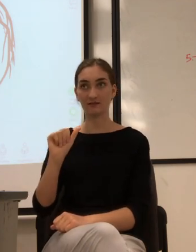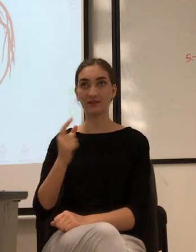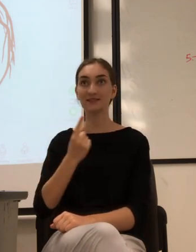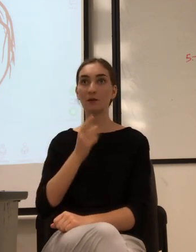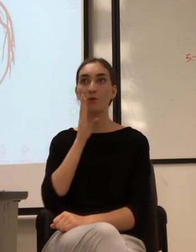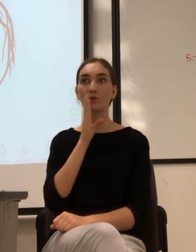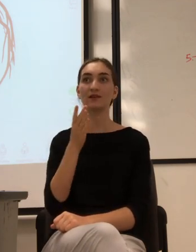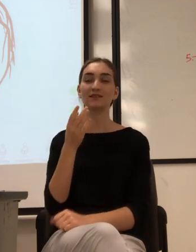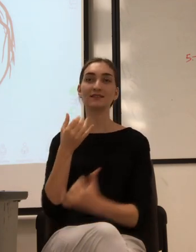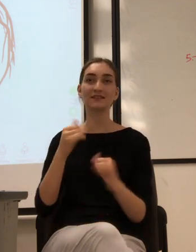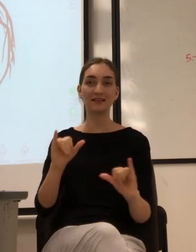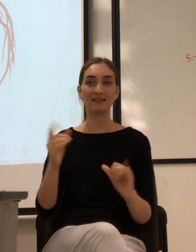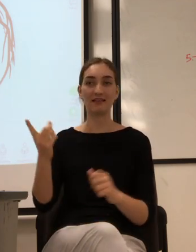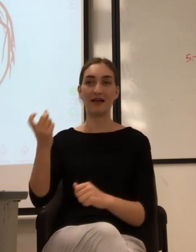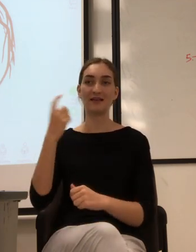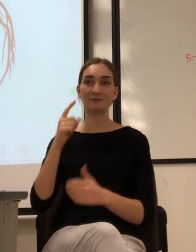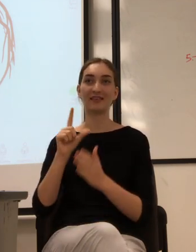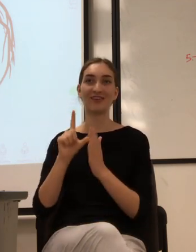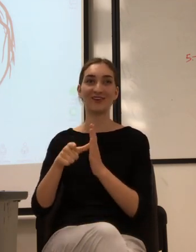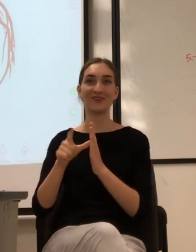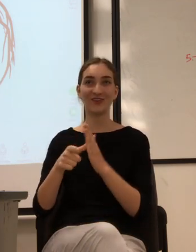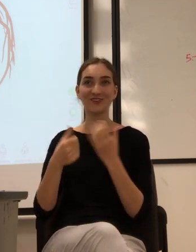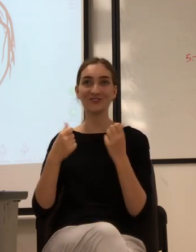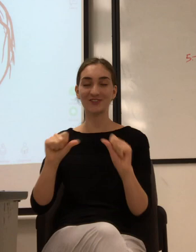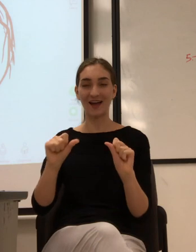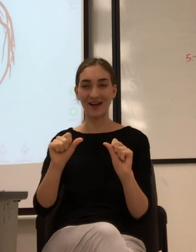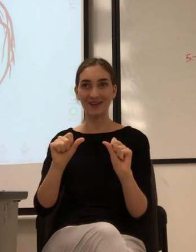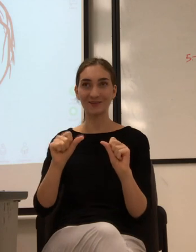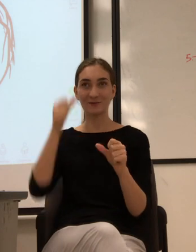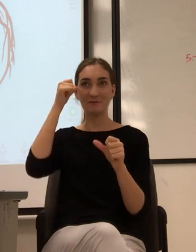ask me. try to remember that, okay?